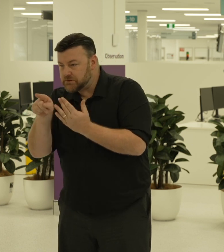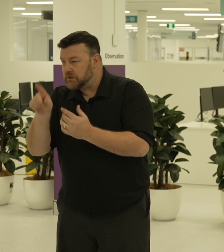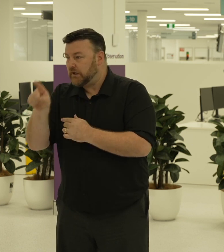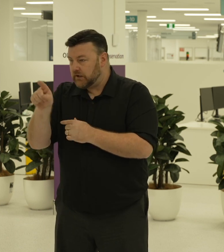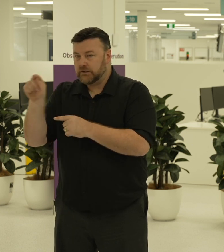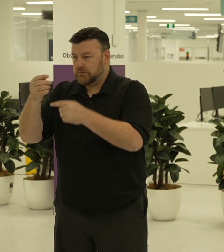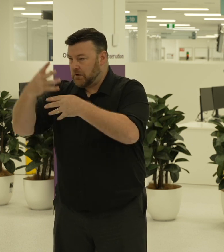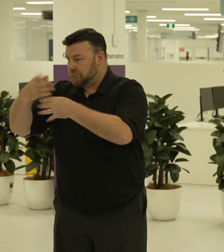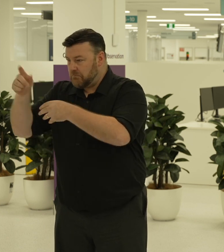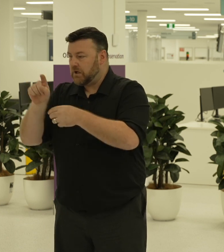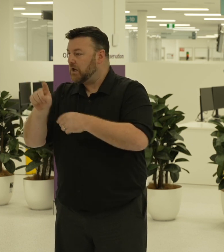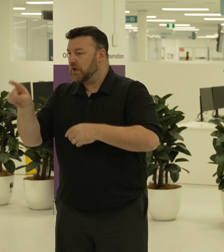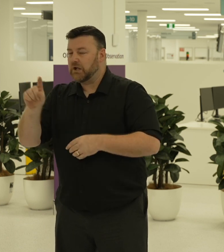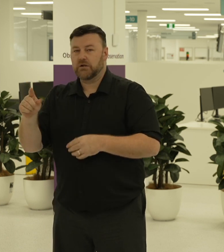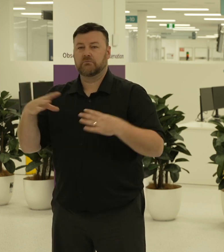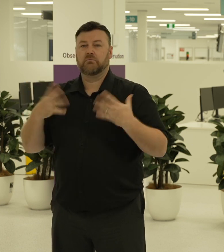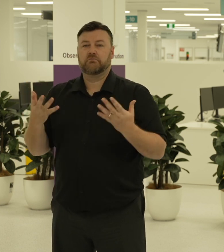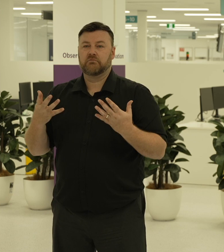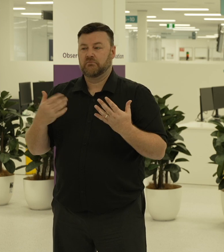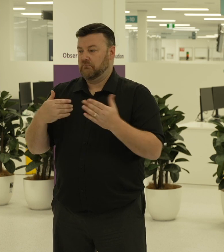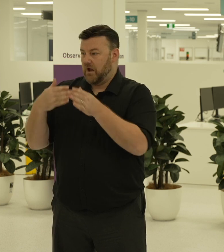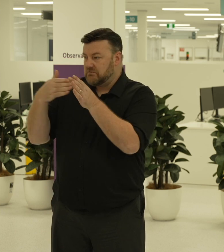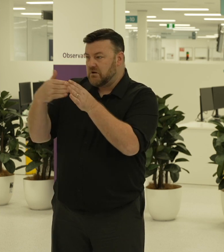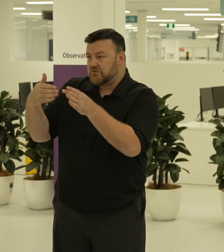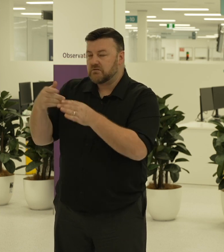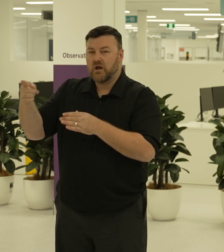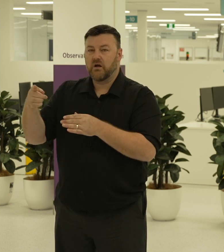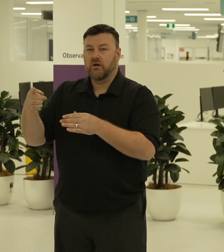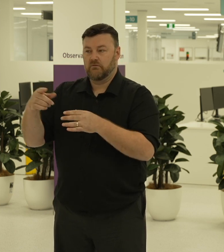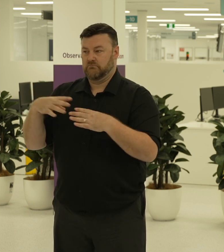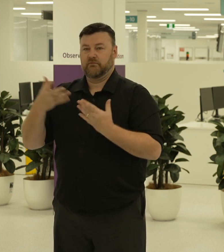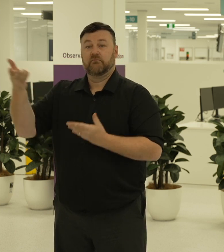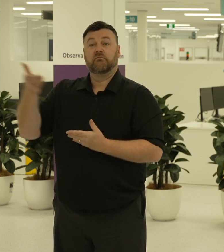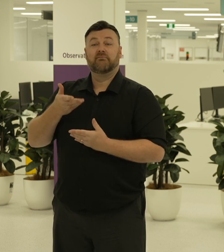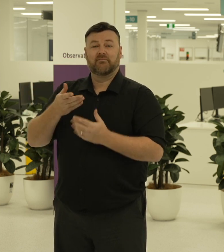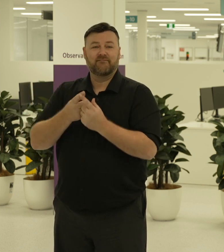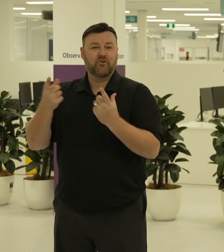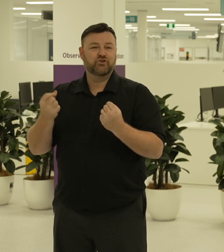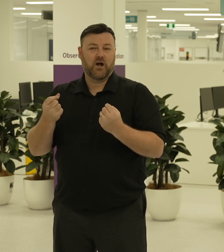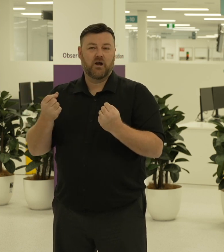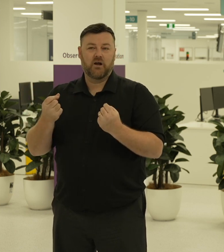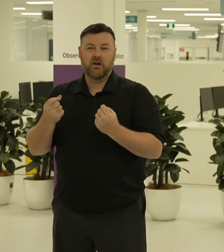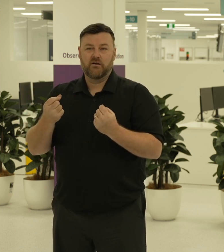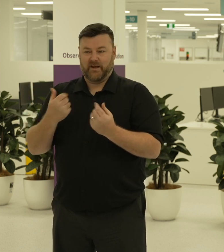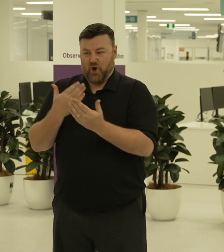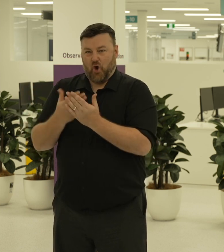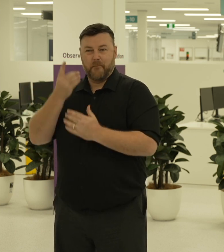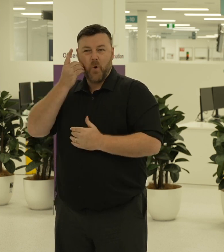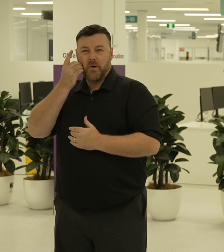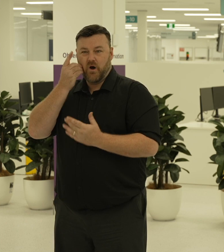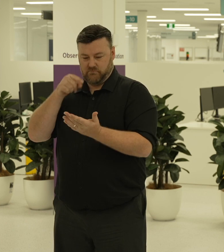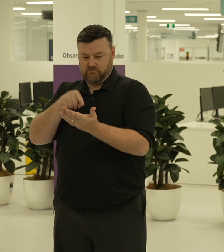that button, a few clicks away, answer a few questions, and you'll get the vouchers on your phone within a matter of